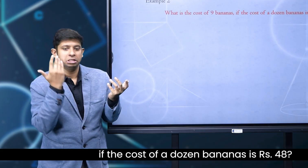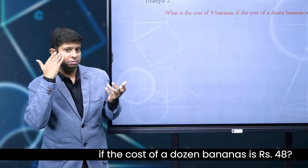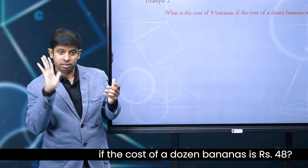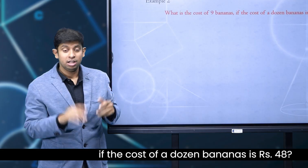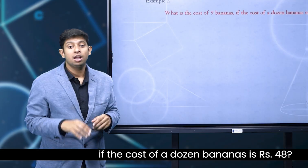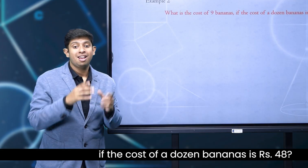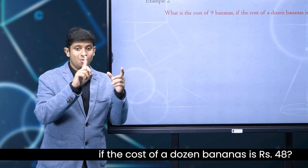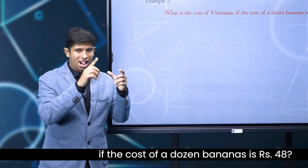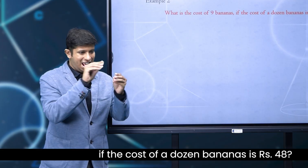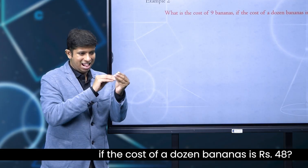48?